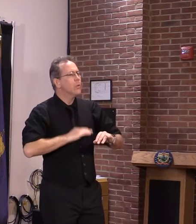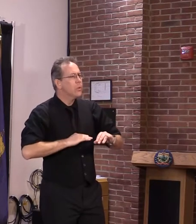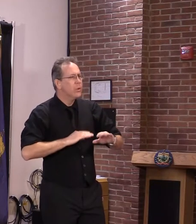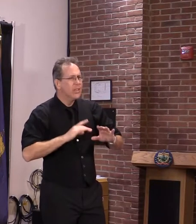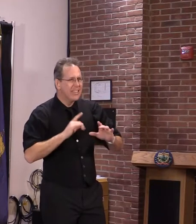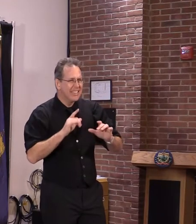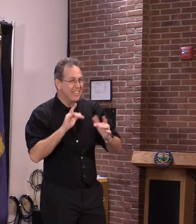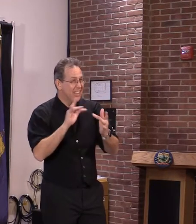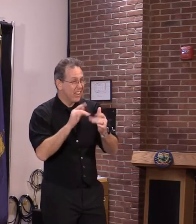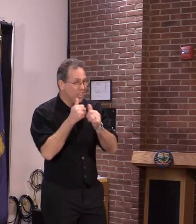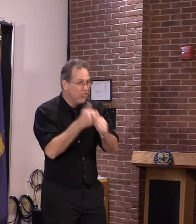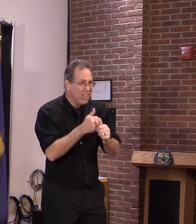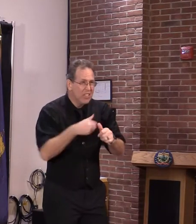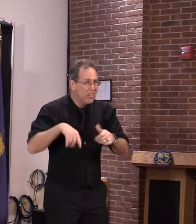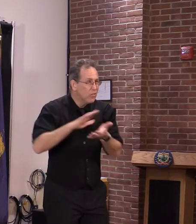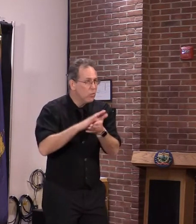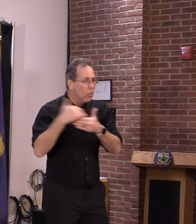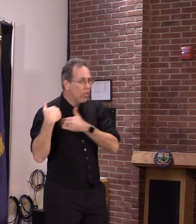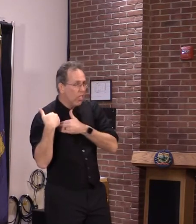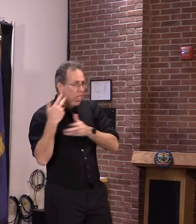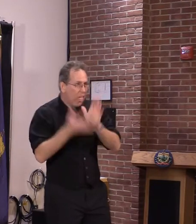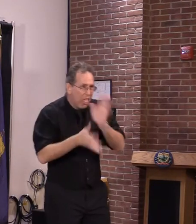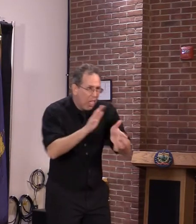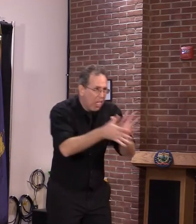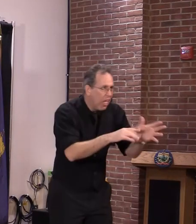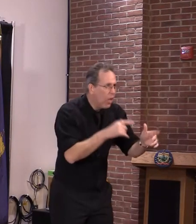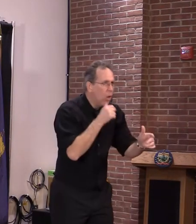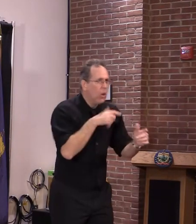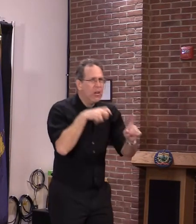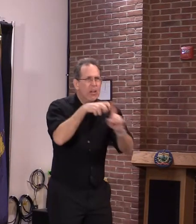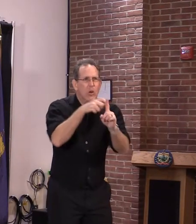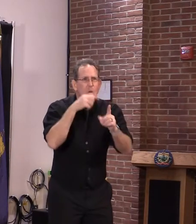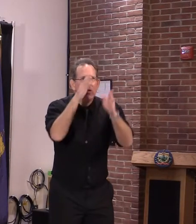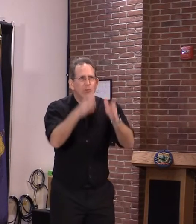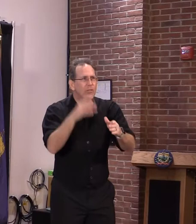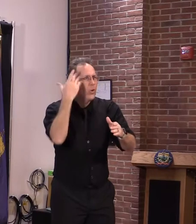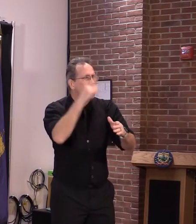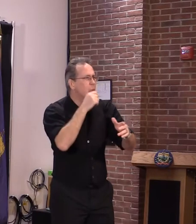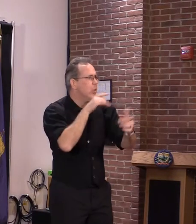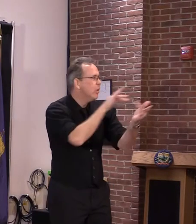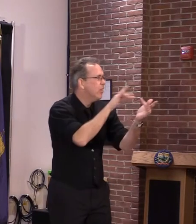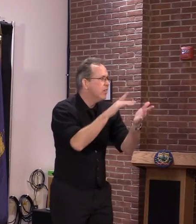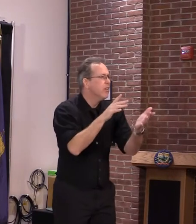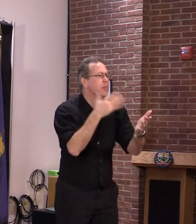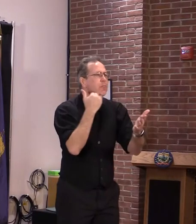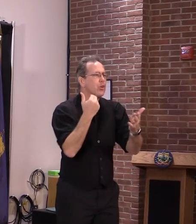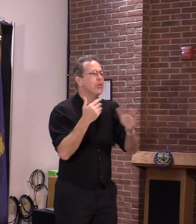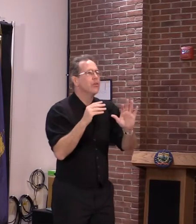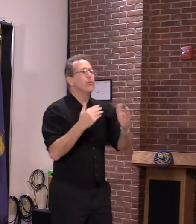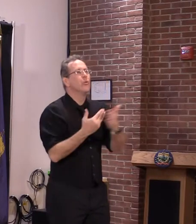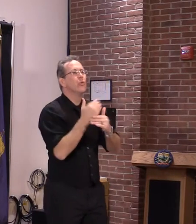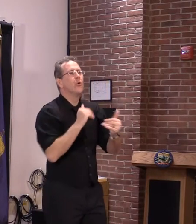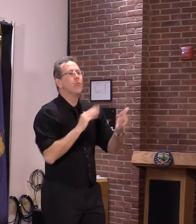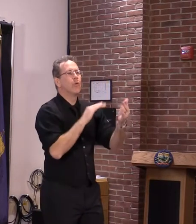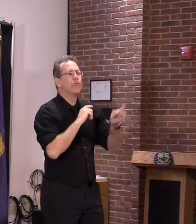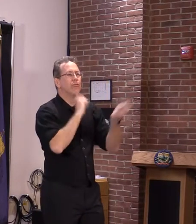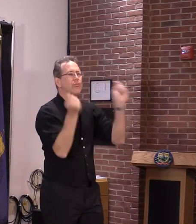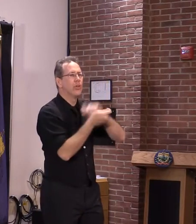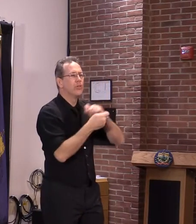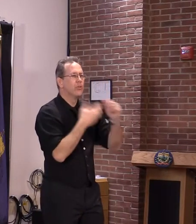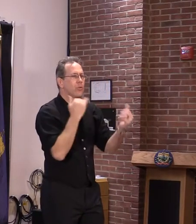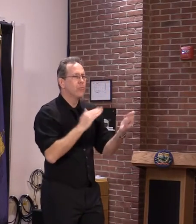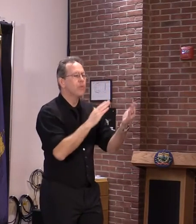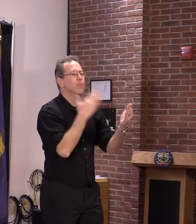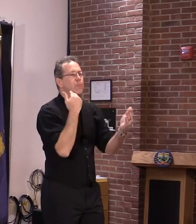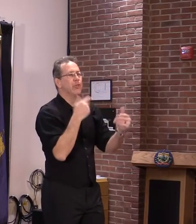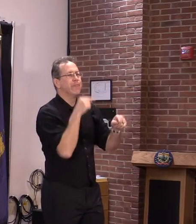environment, they perhaps should not have. And we think this new approach will provide a greater degree of safety. But